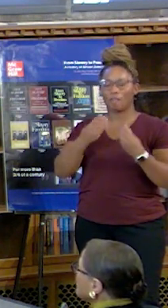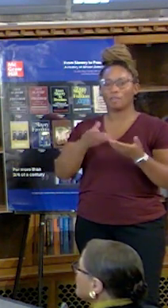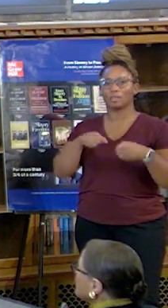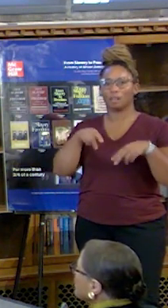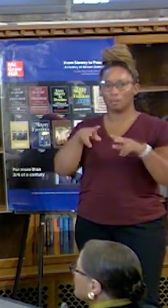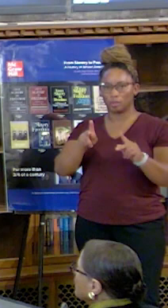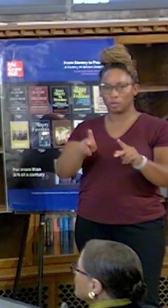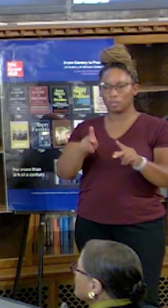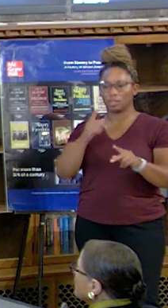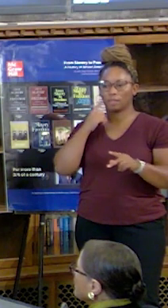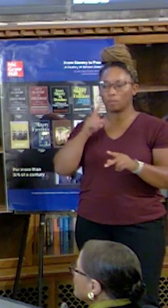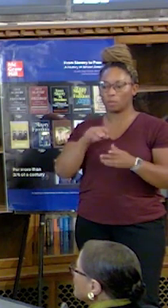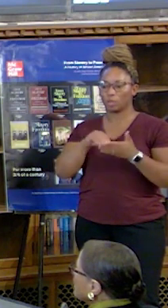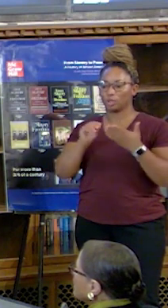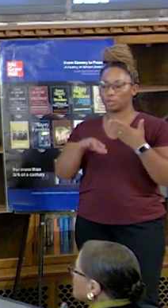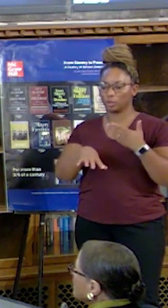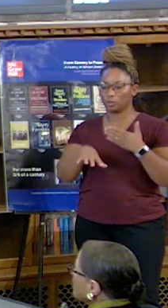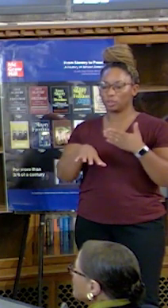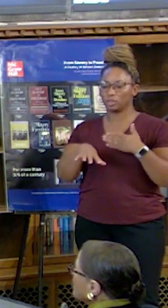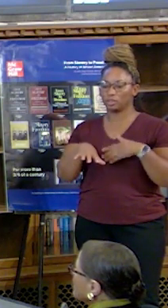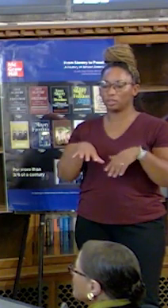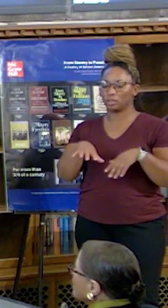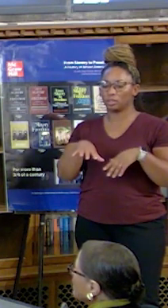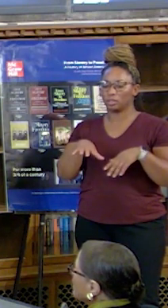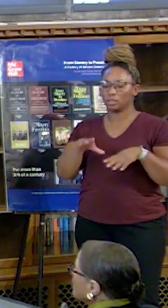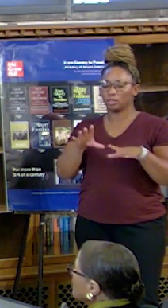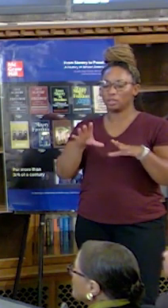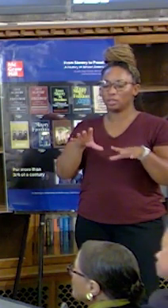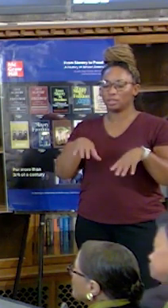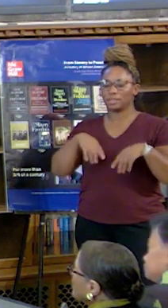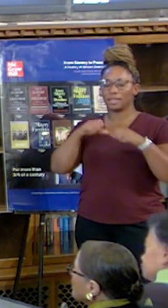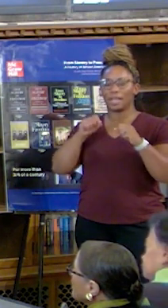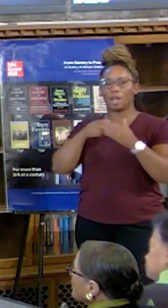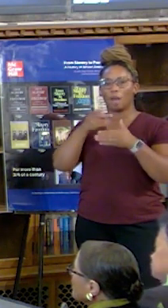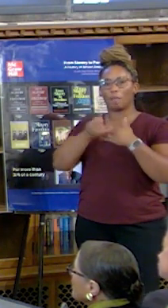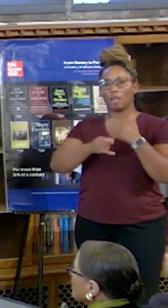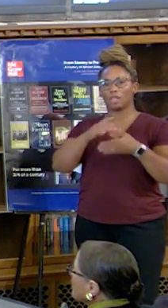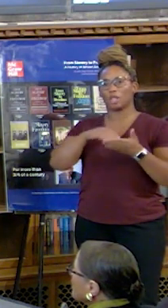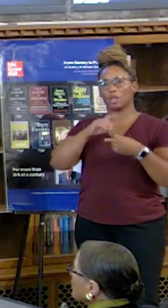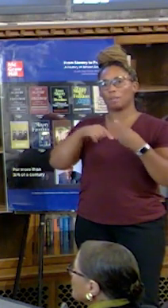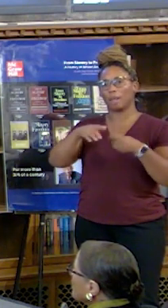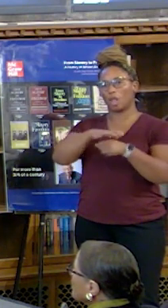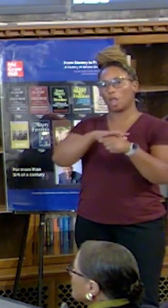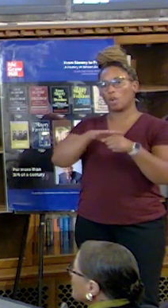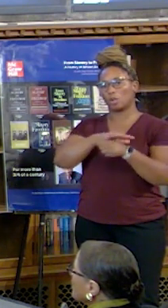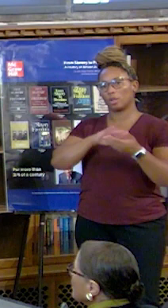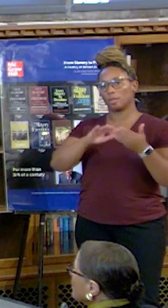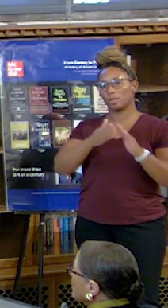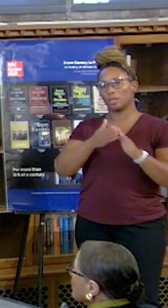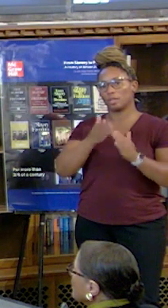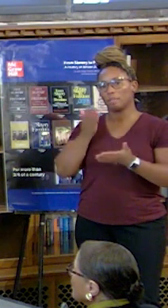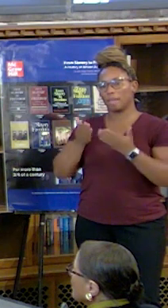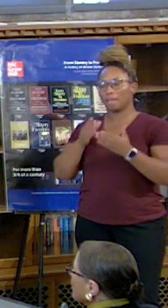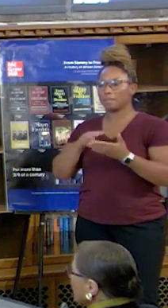opportunity for students to take on projects to learn about